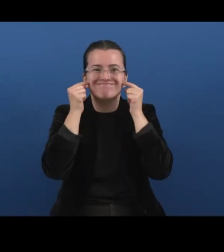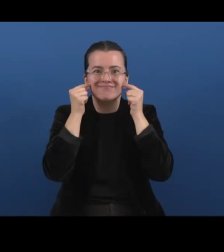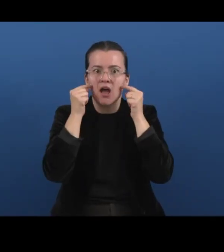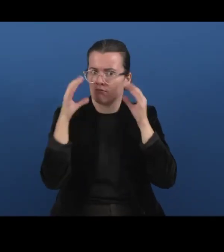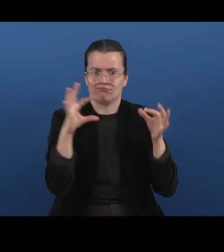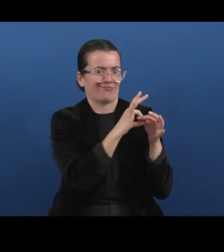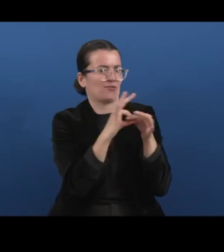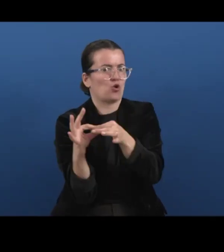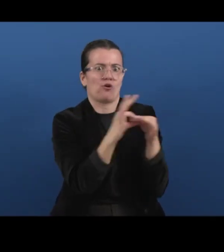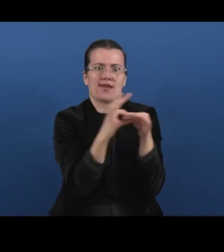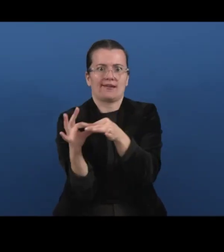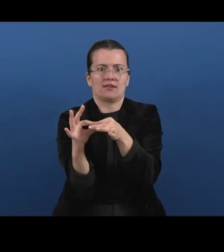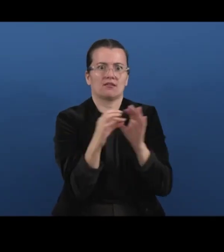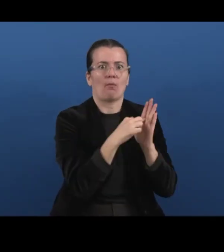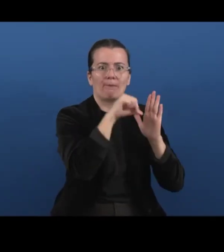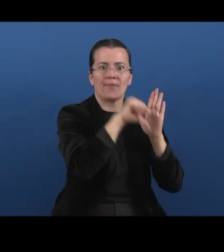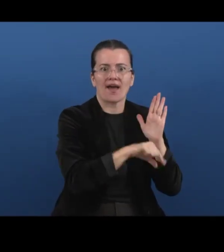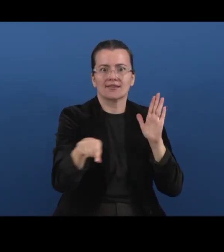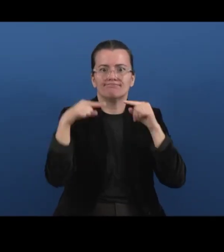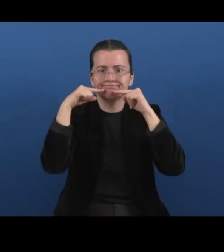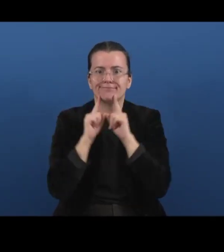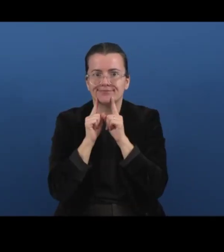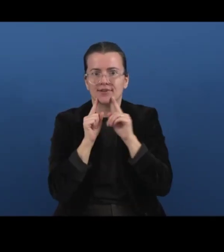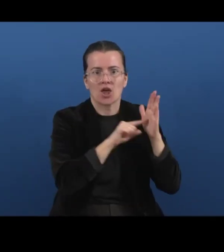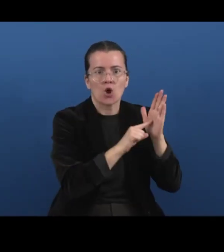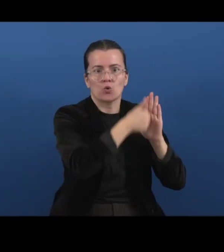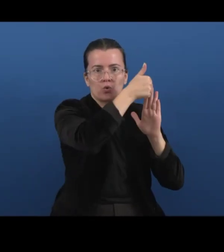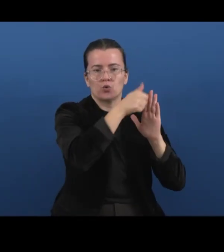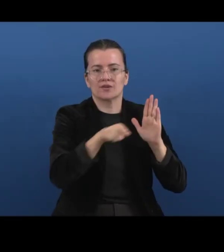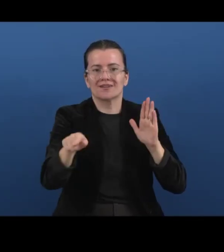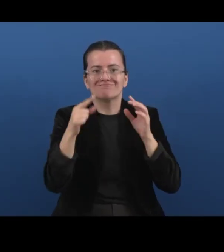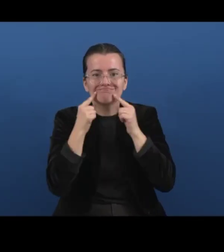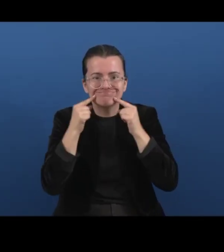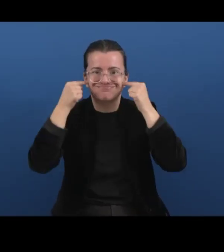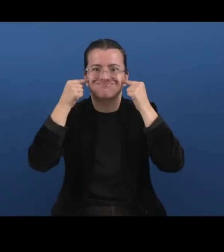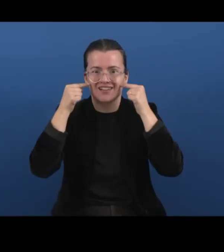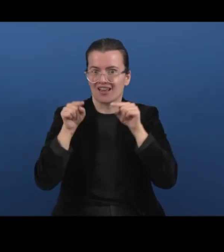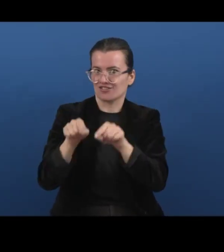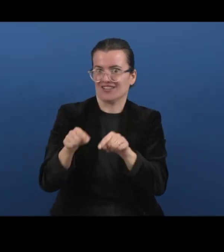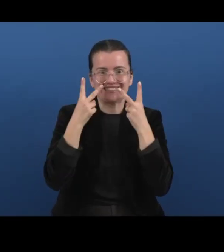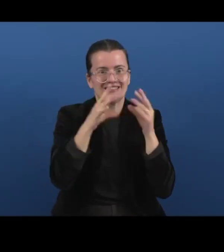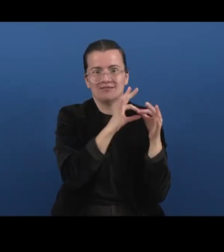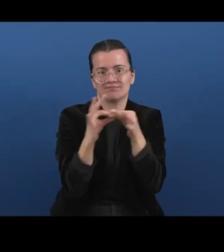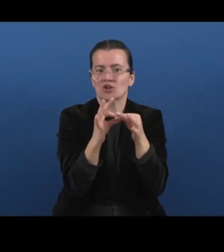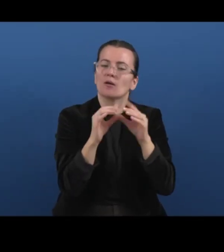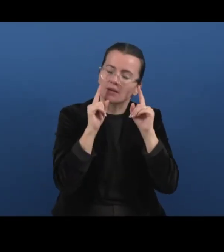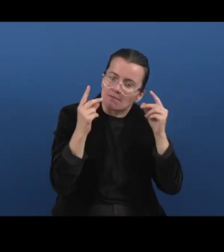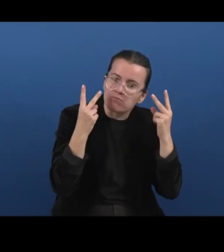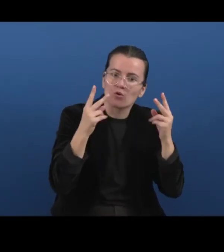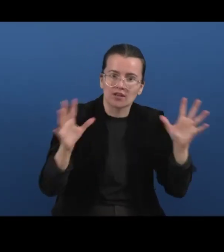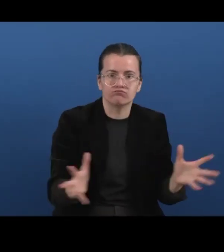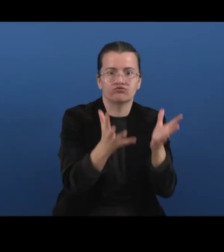this reason, companies can position care policies as core to workforce strategy. Where